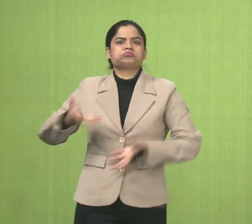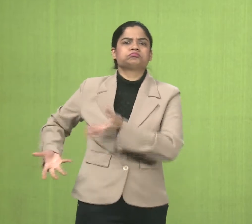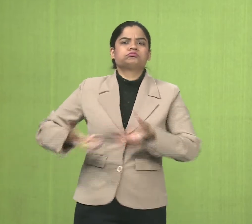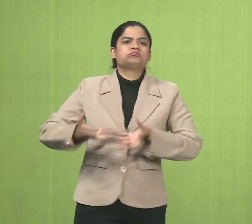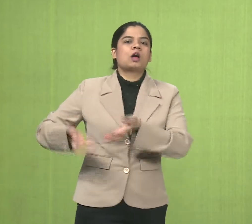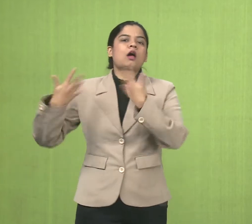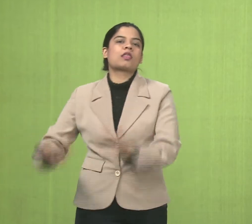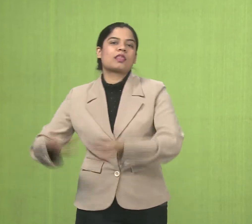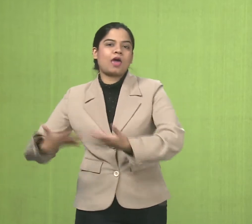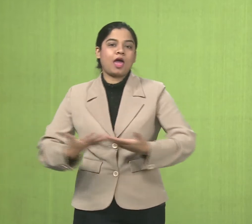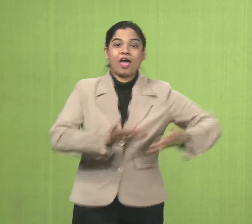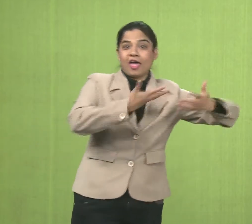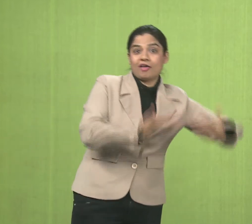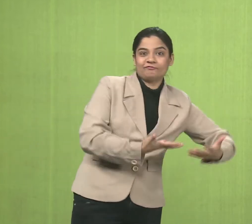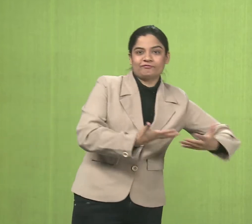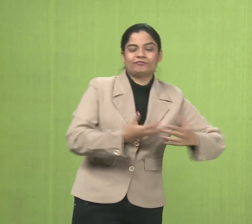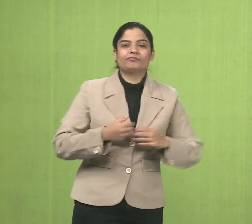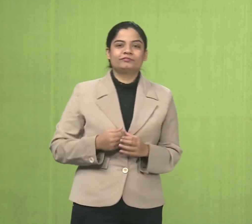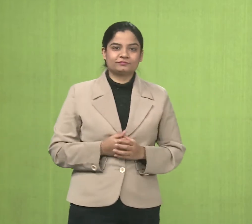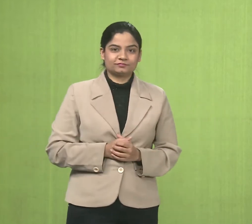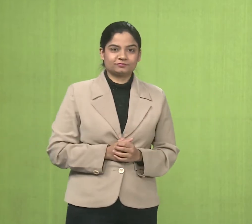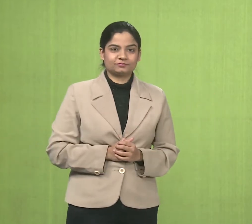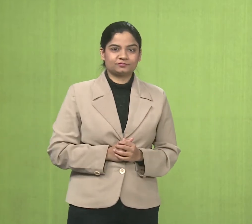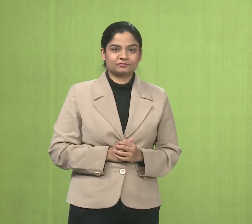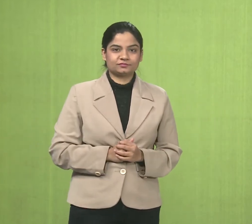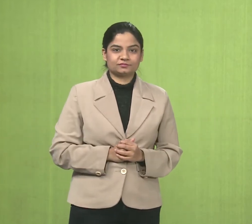very easy to carry. So, heavy and light.